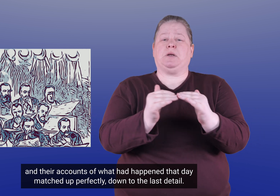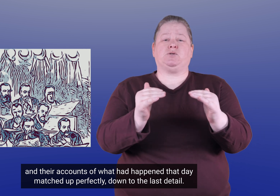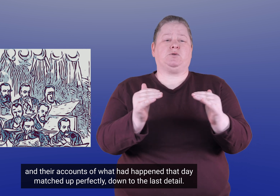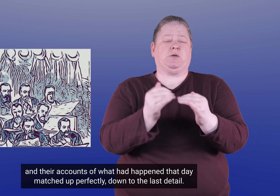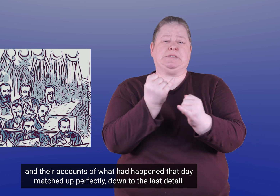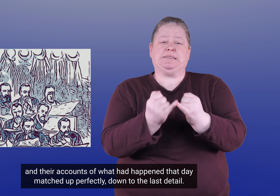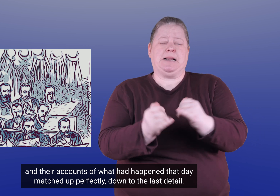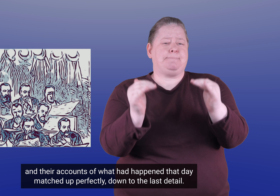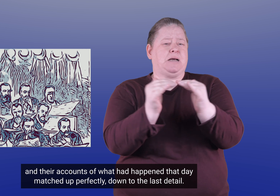last detail.